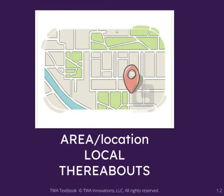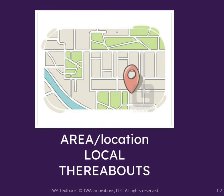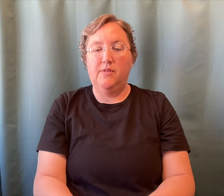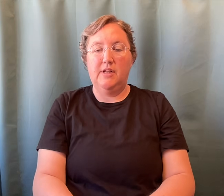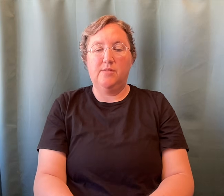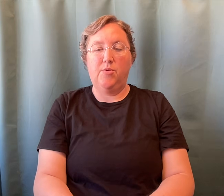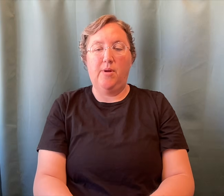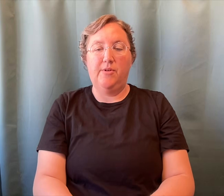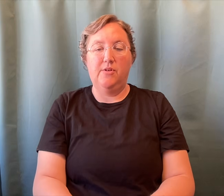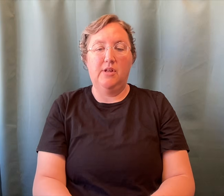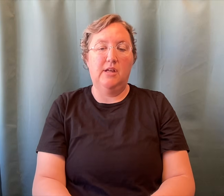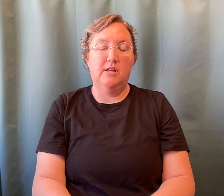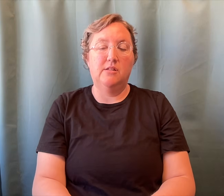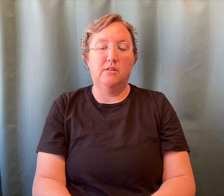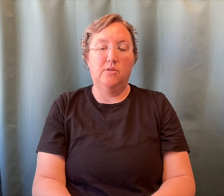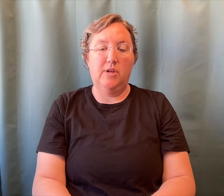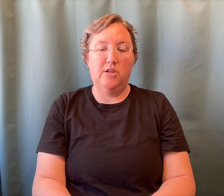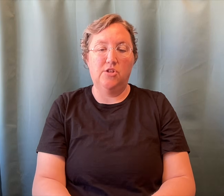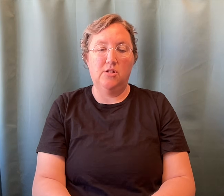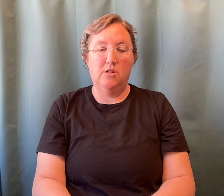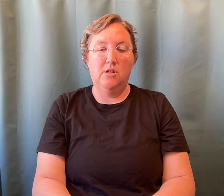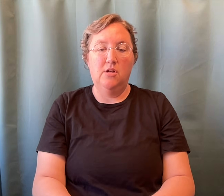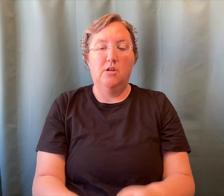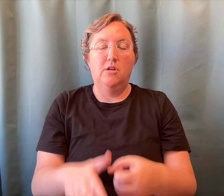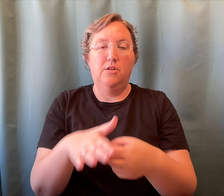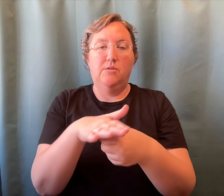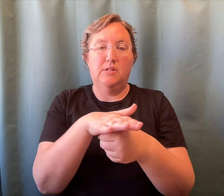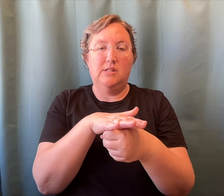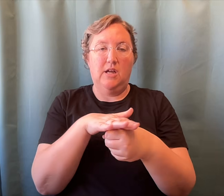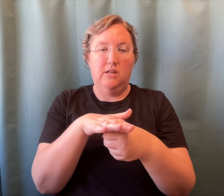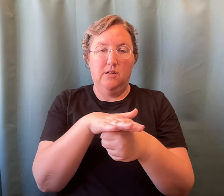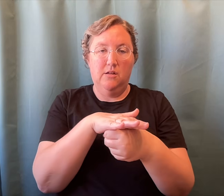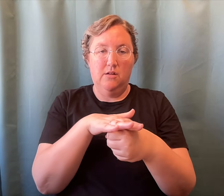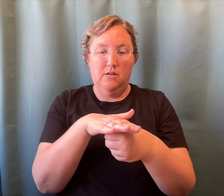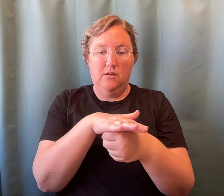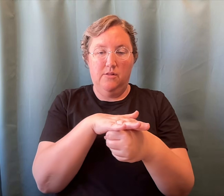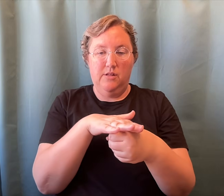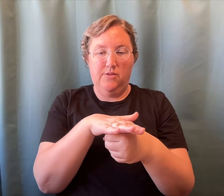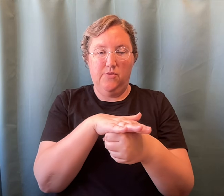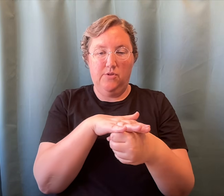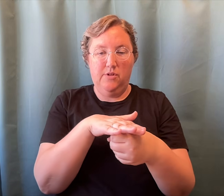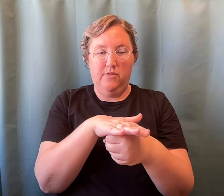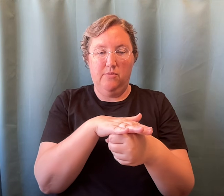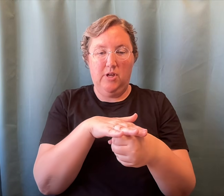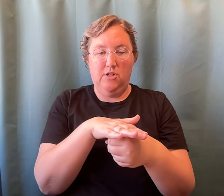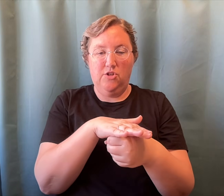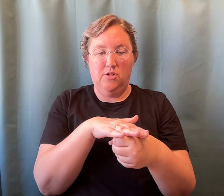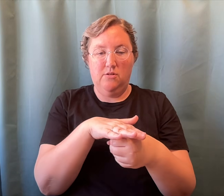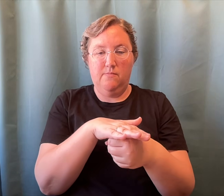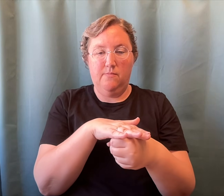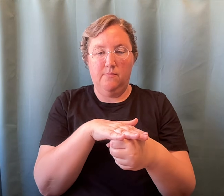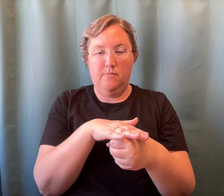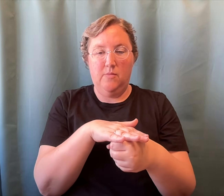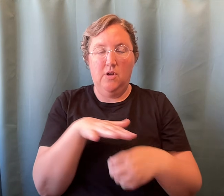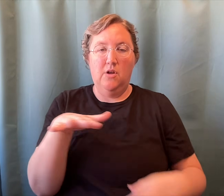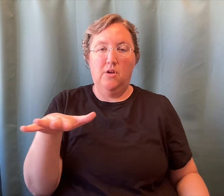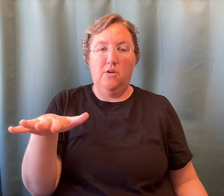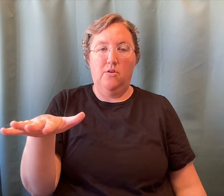The next parameter is location. You can sign this version of location